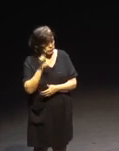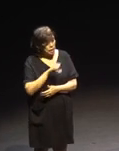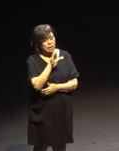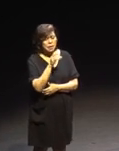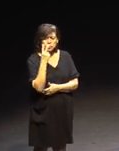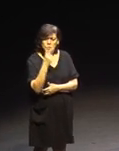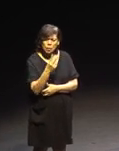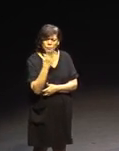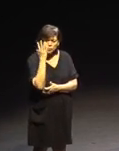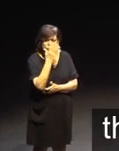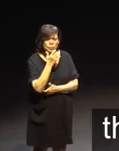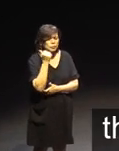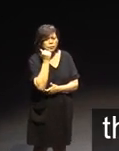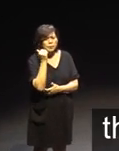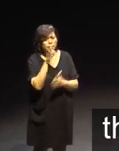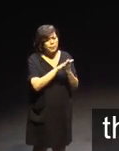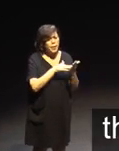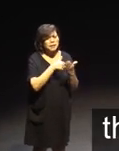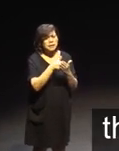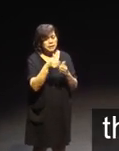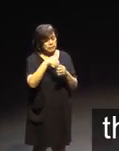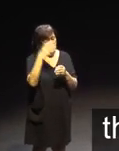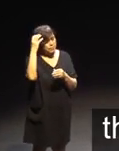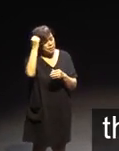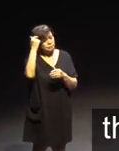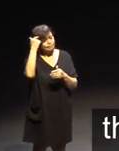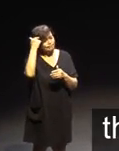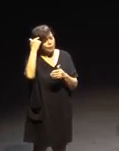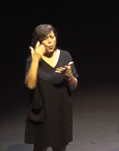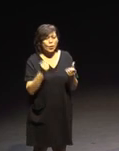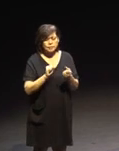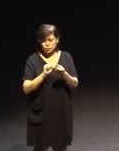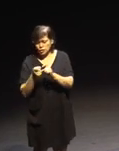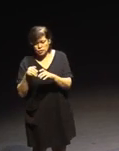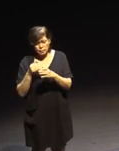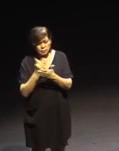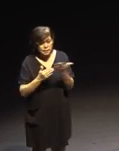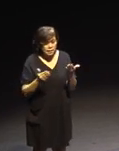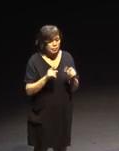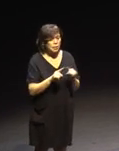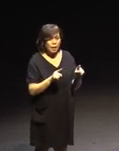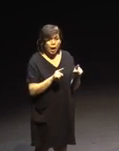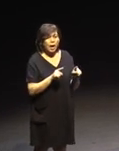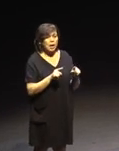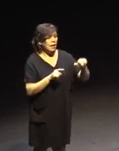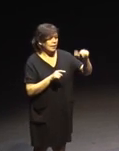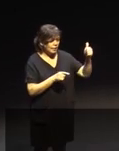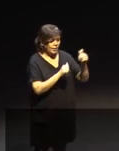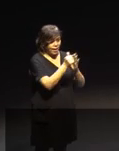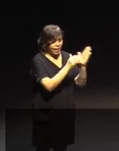a beautiful painting that in my mind I wanted to sort of, you know, make it into something, but it was another